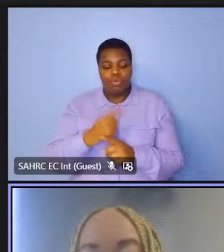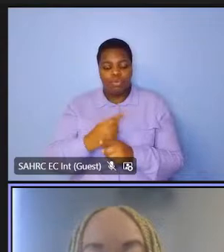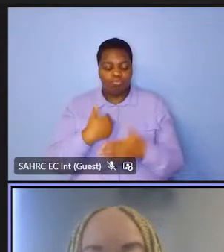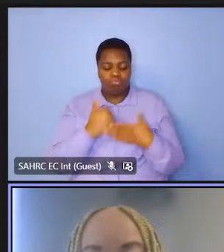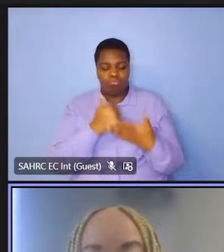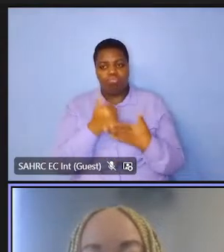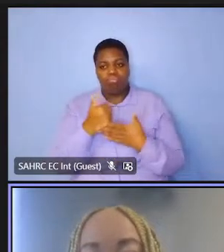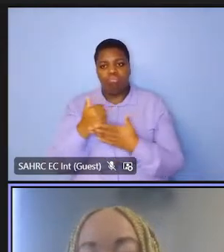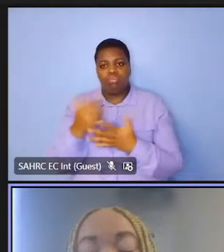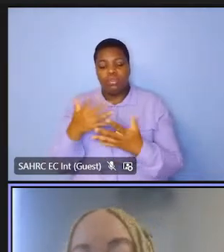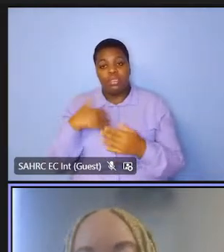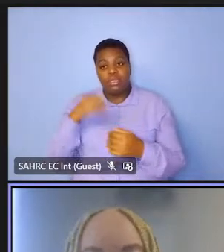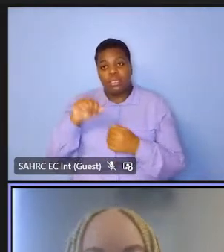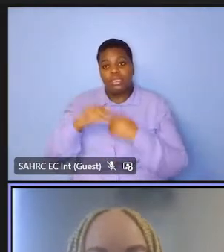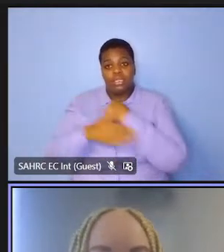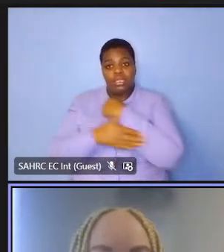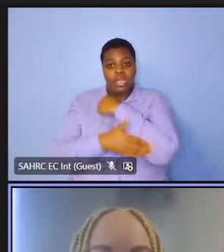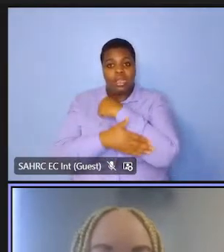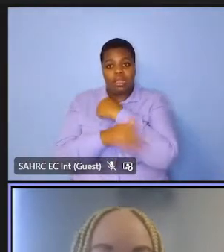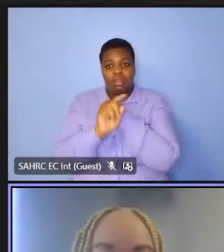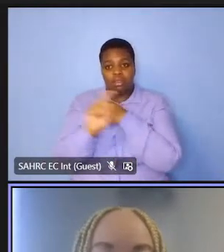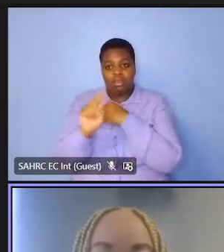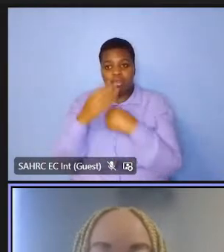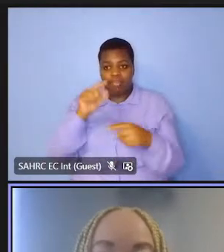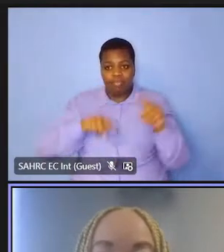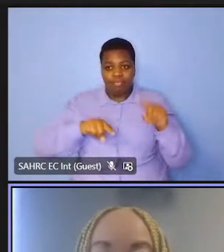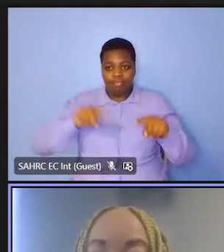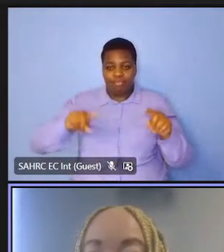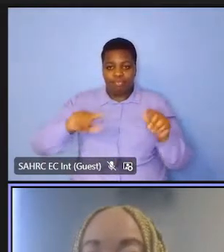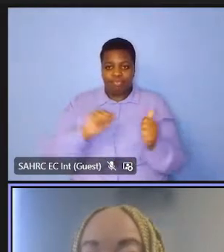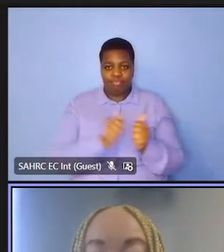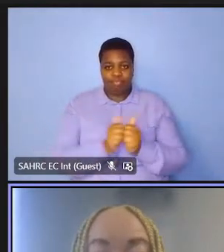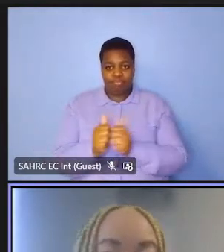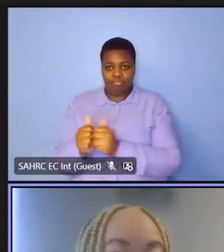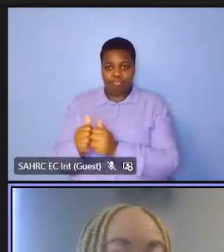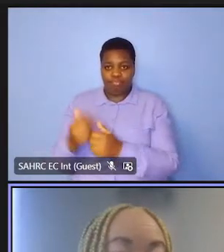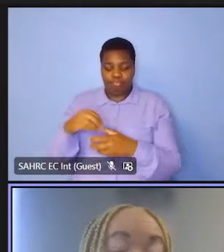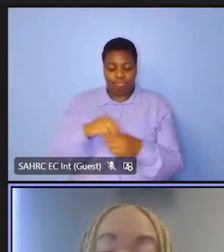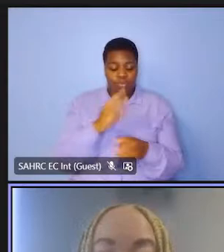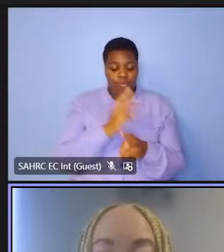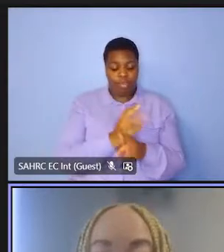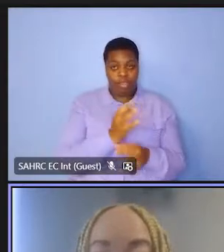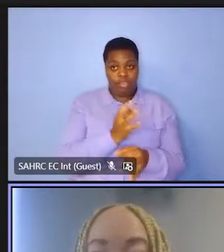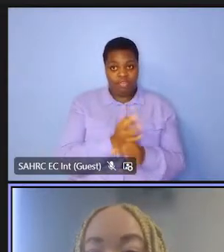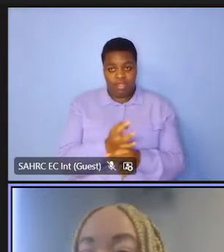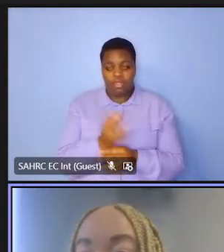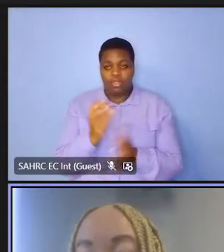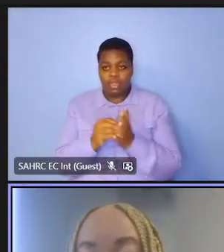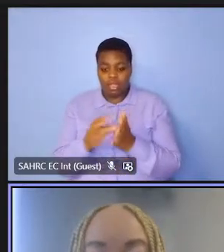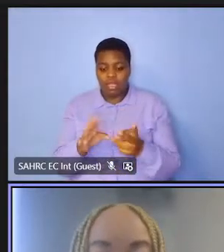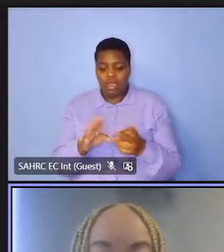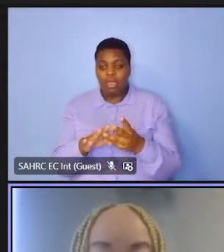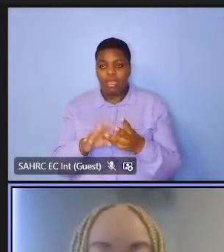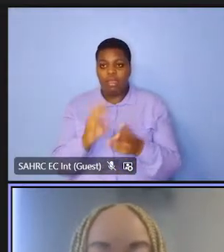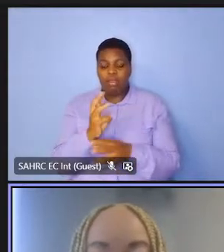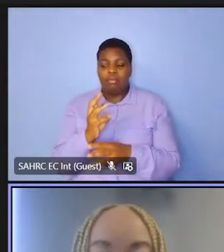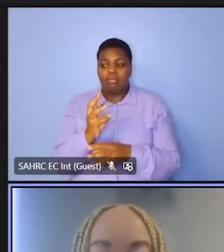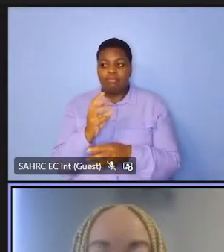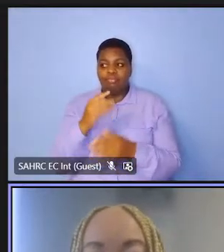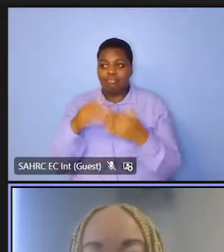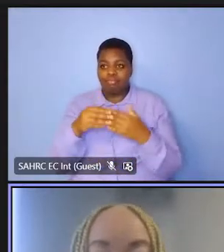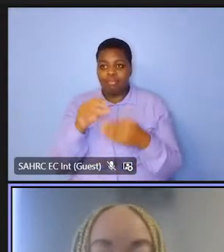throughout the country to various education stakeholders, including parents, teachers, learners, members of